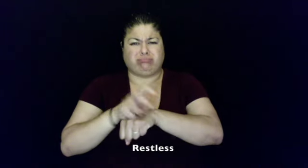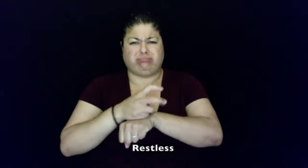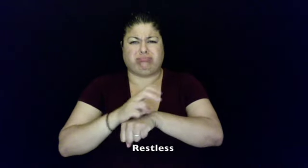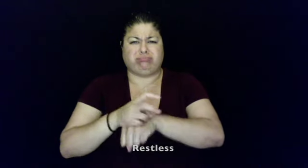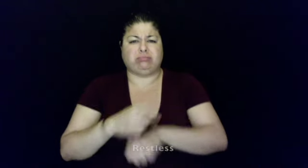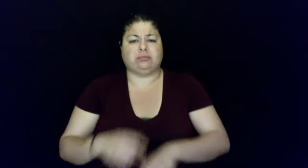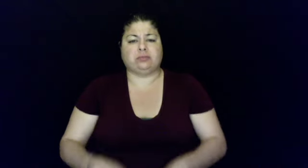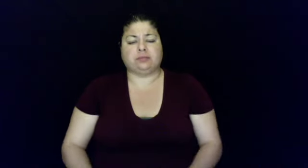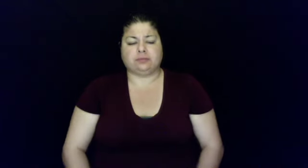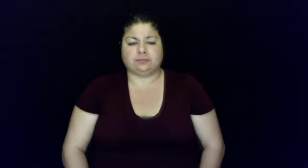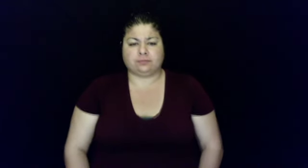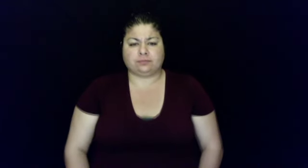Restlessness.